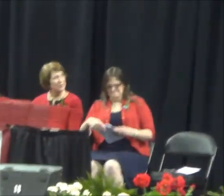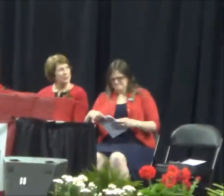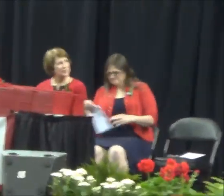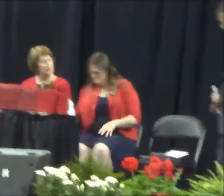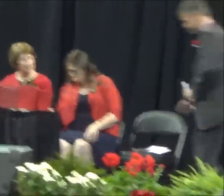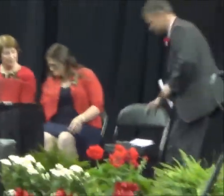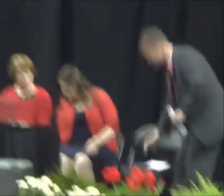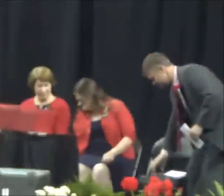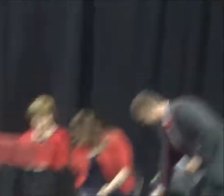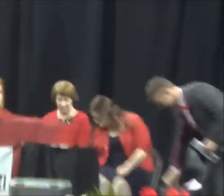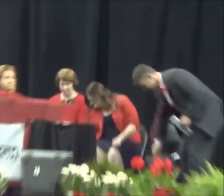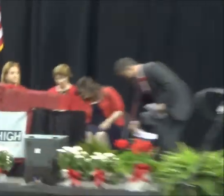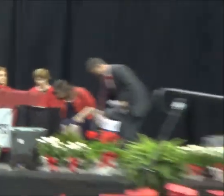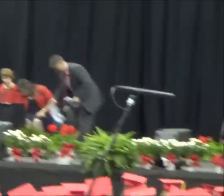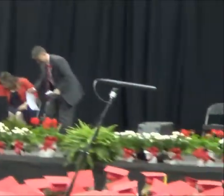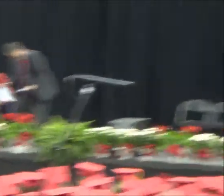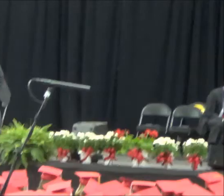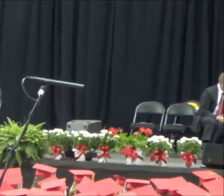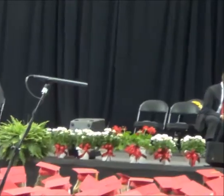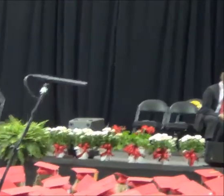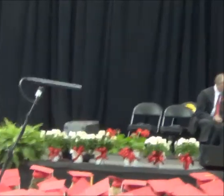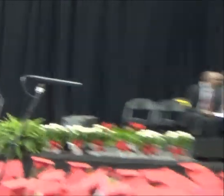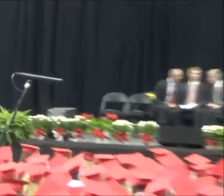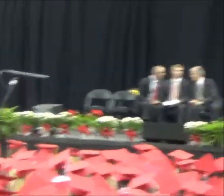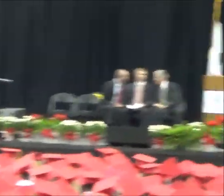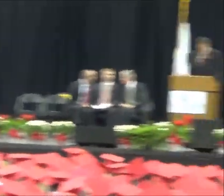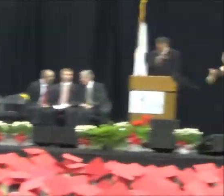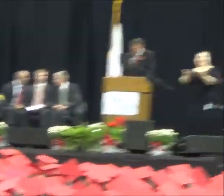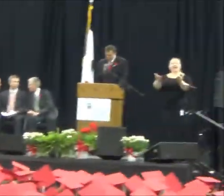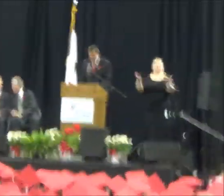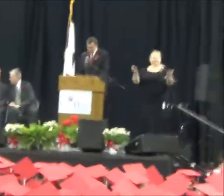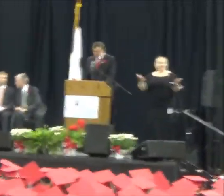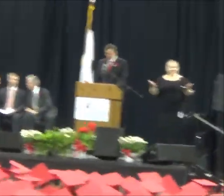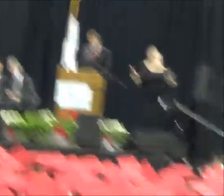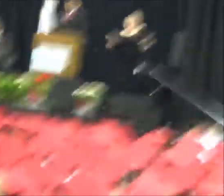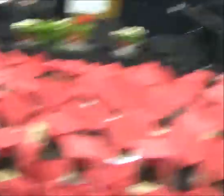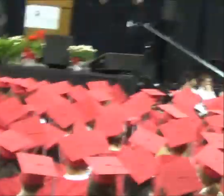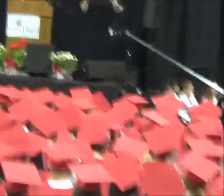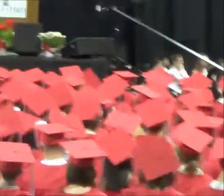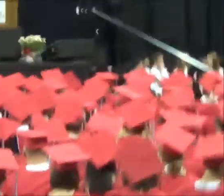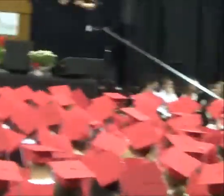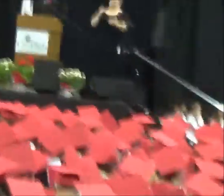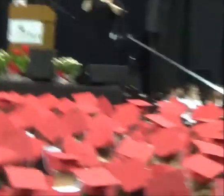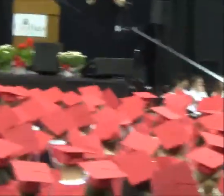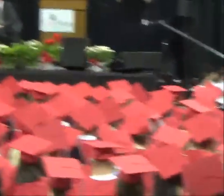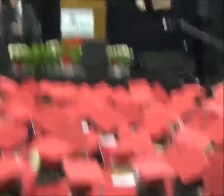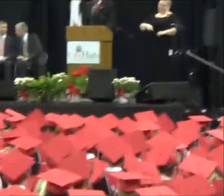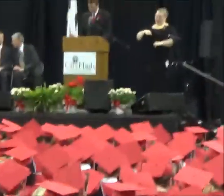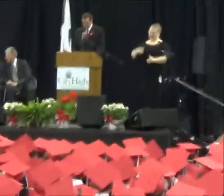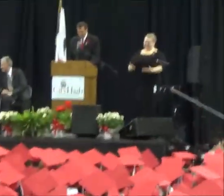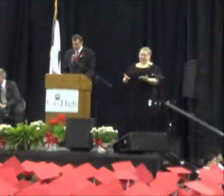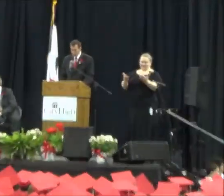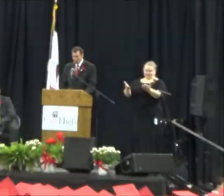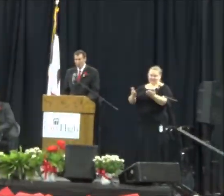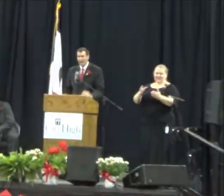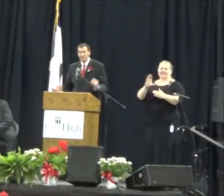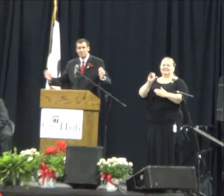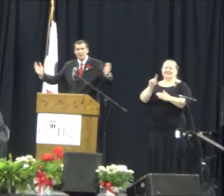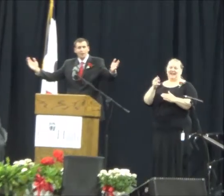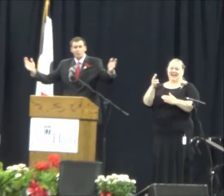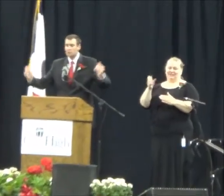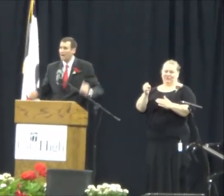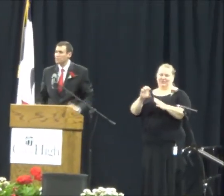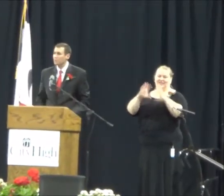Thank you, Superintendent Hurley. Now, ladies and gentlemen, it is with great pride that I present to you the City High School